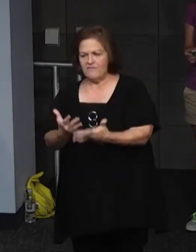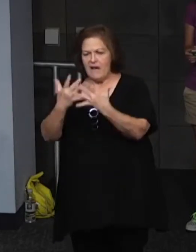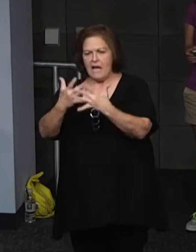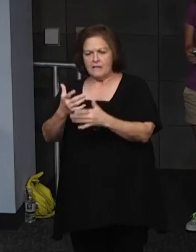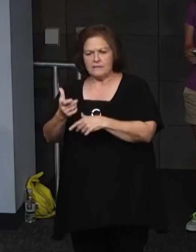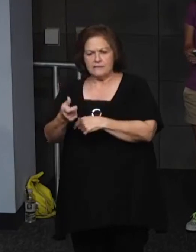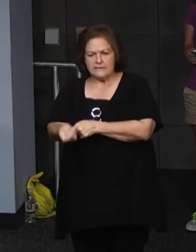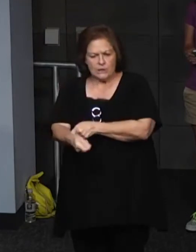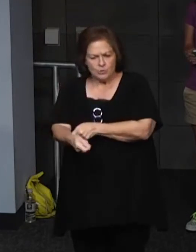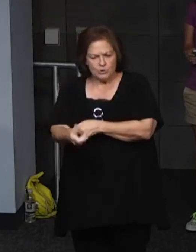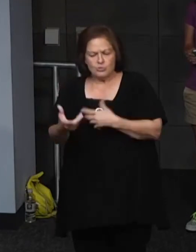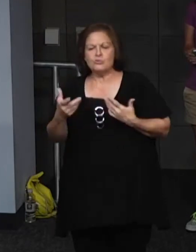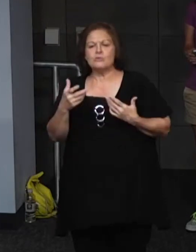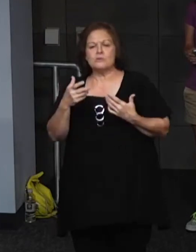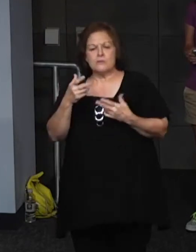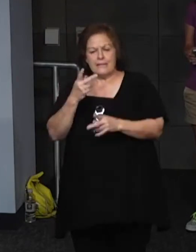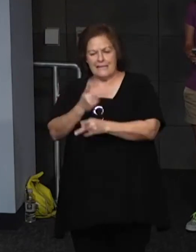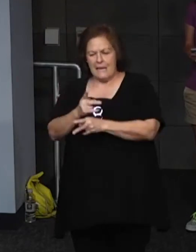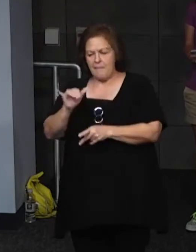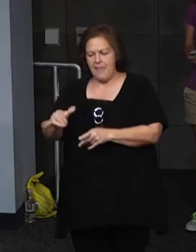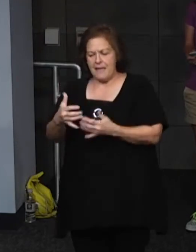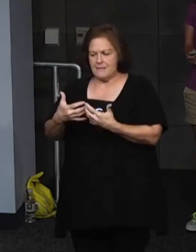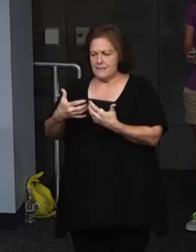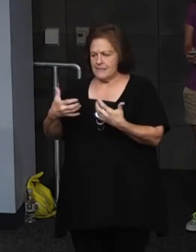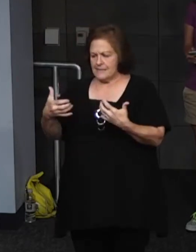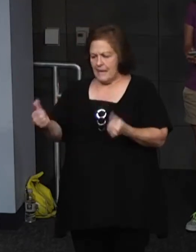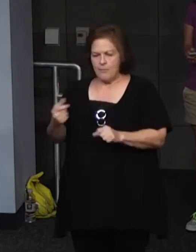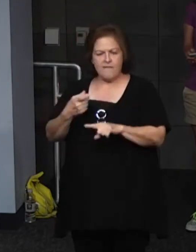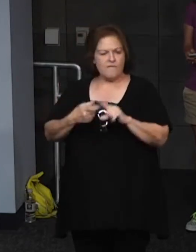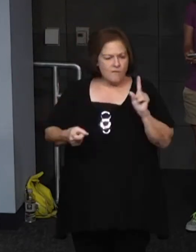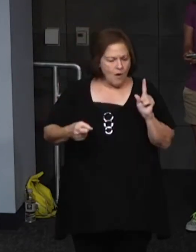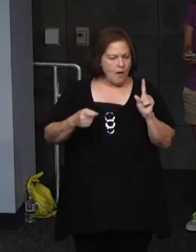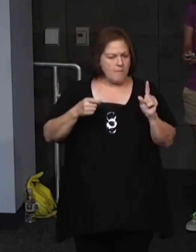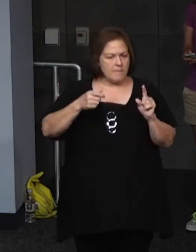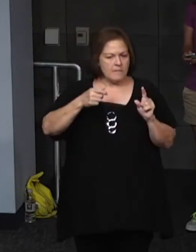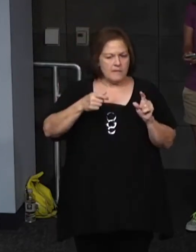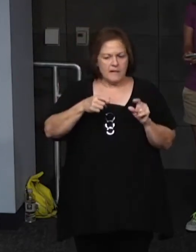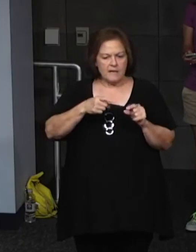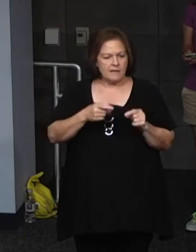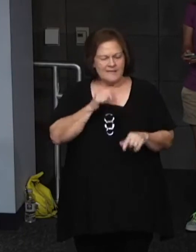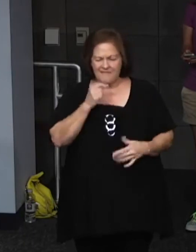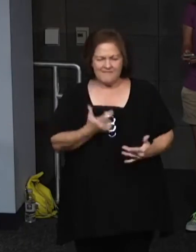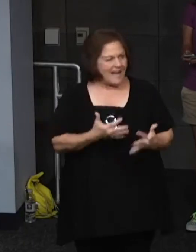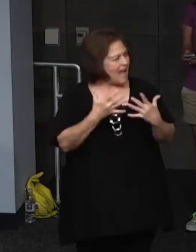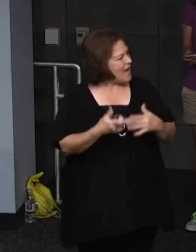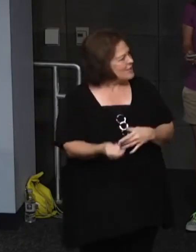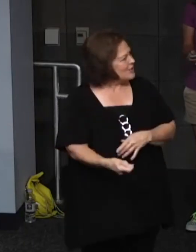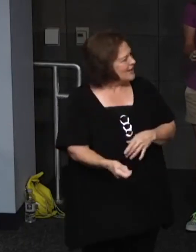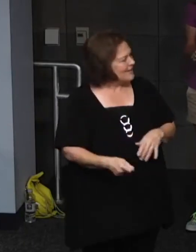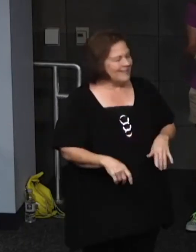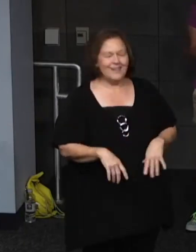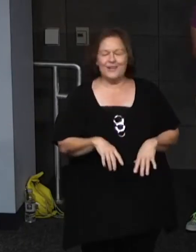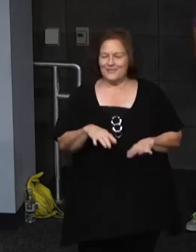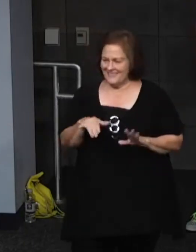water. Keep that separate from any fire extinguisher that's in, not a fire extinguisher, what?